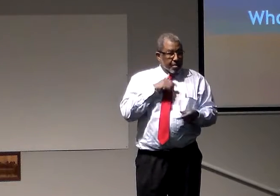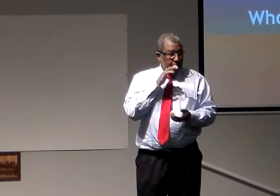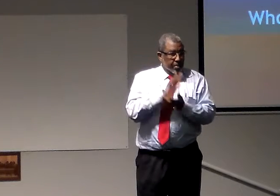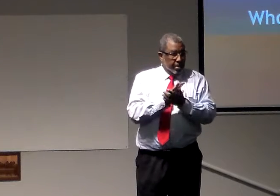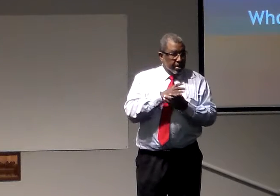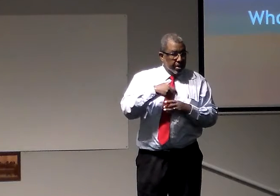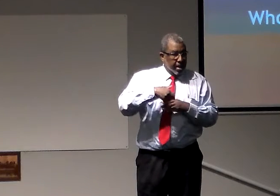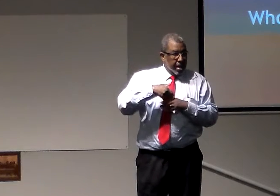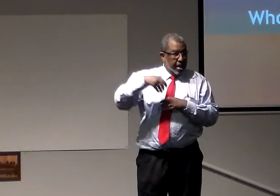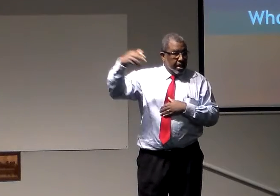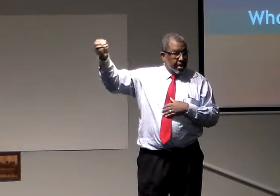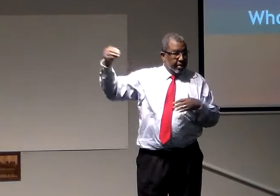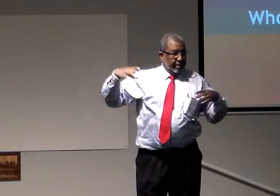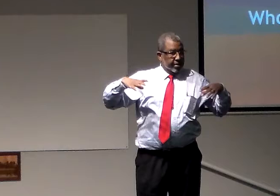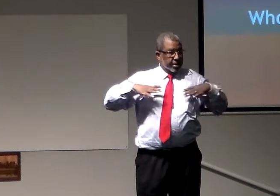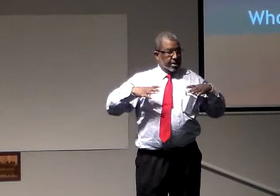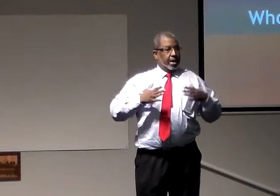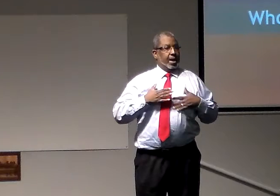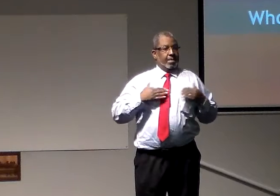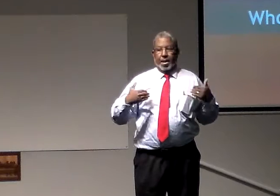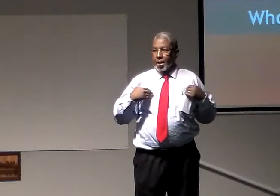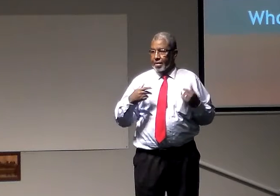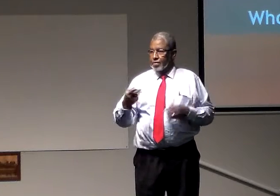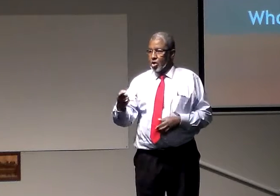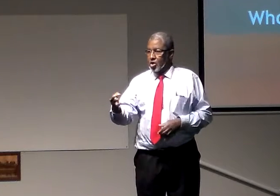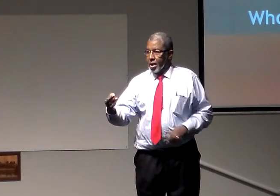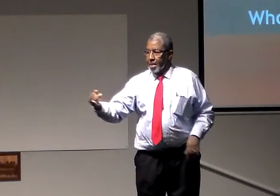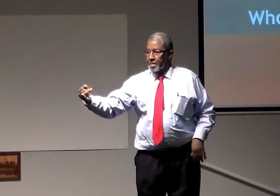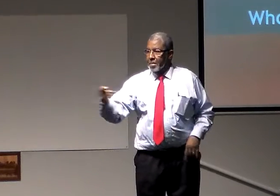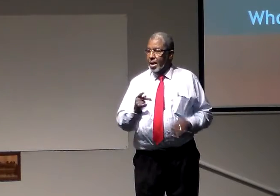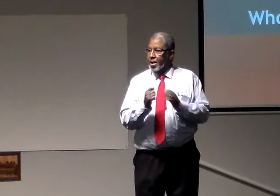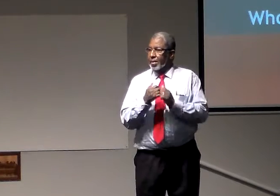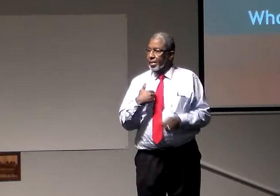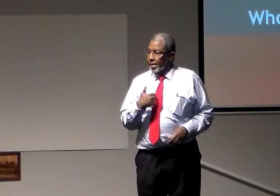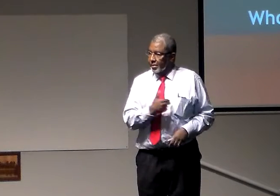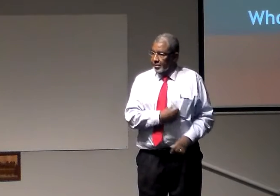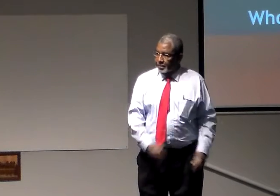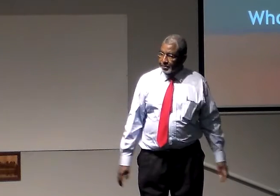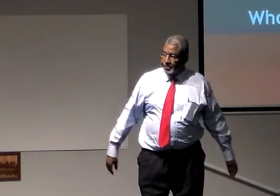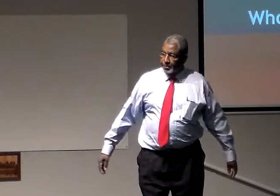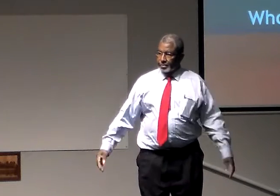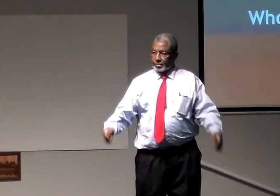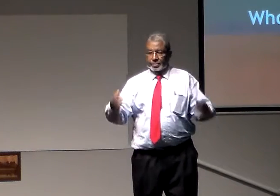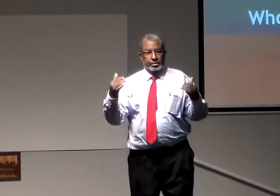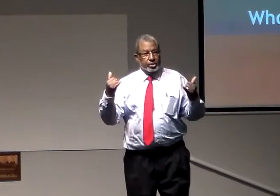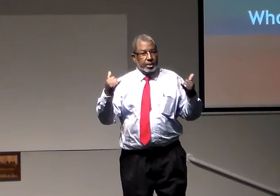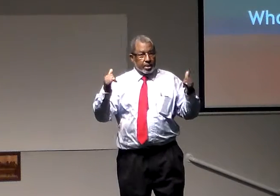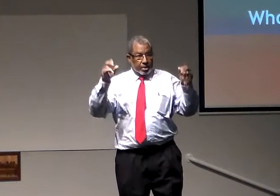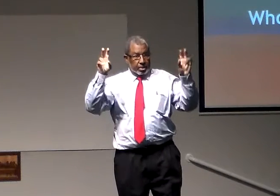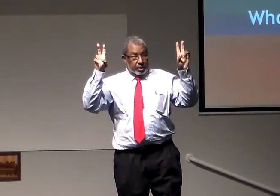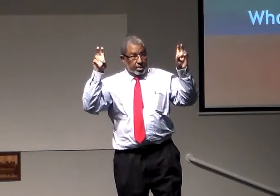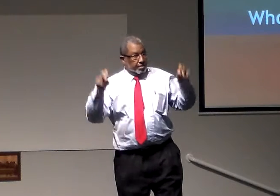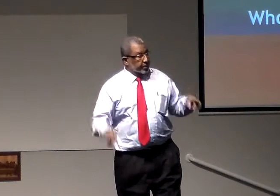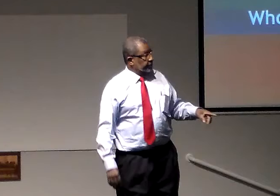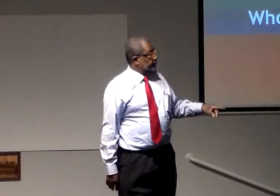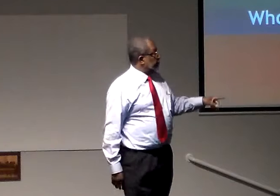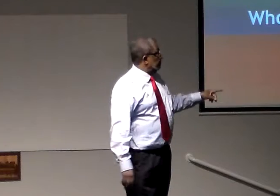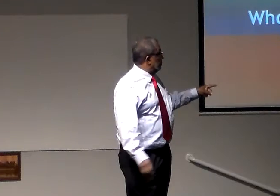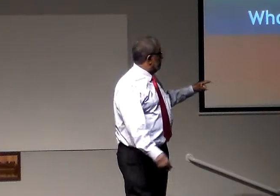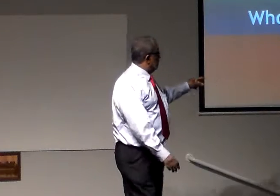some are out of town, like my wife was out on vacation. I'm happy to have her back, so we're happy. So what is this